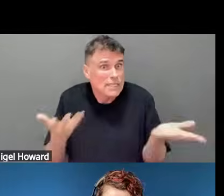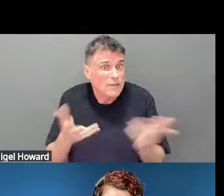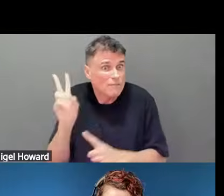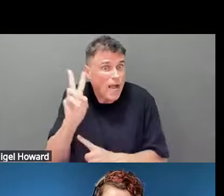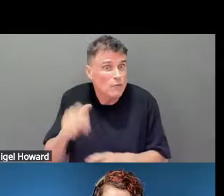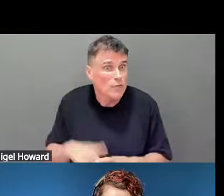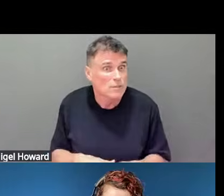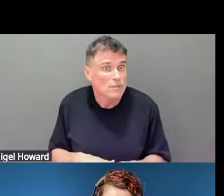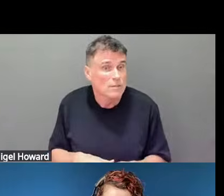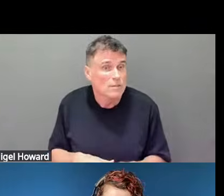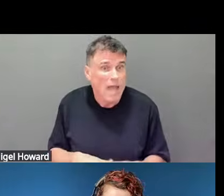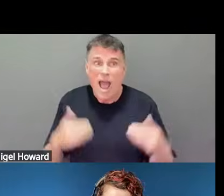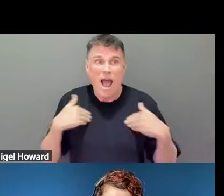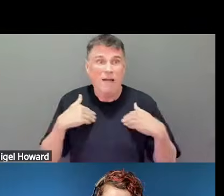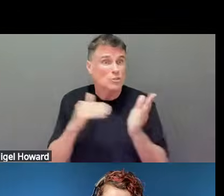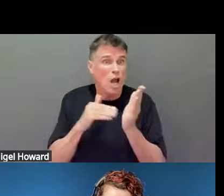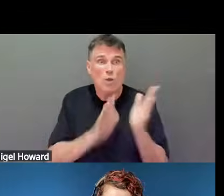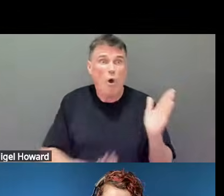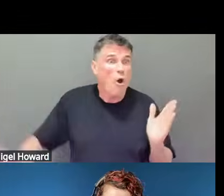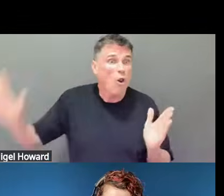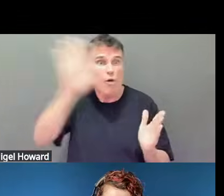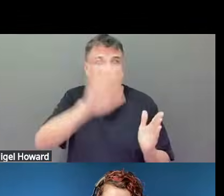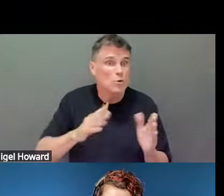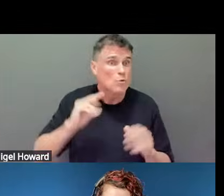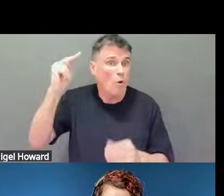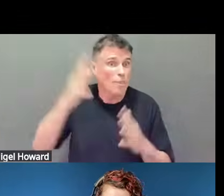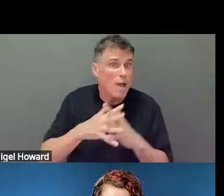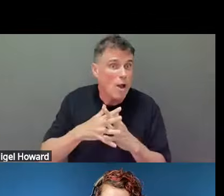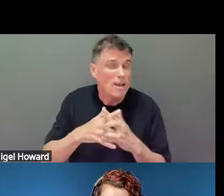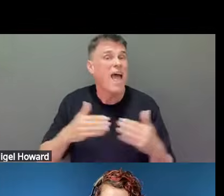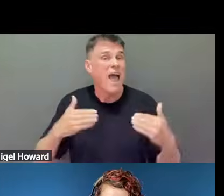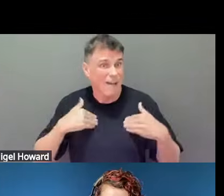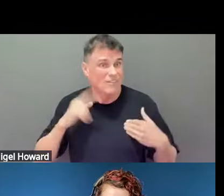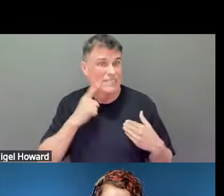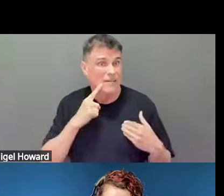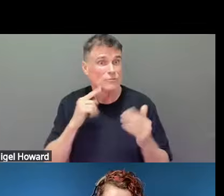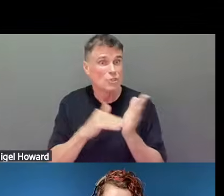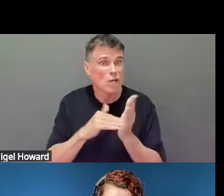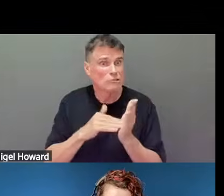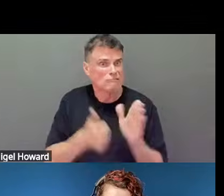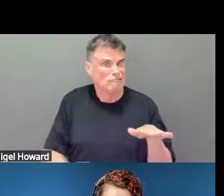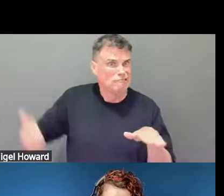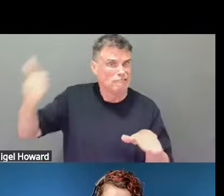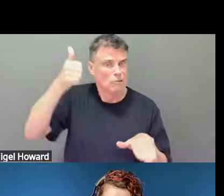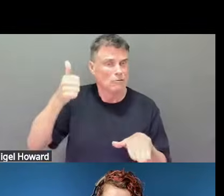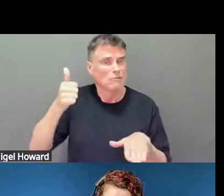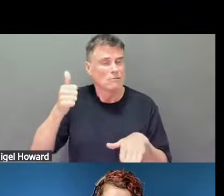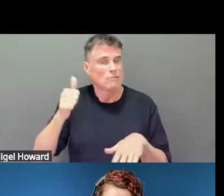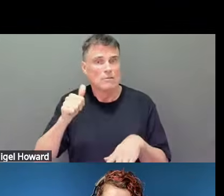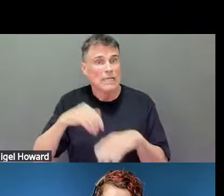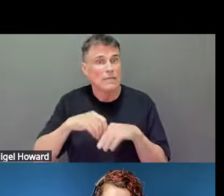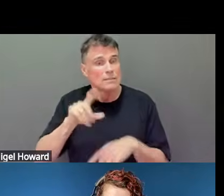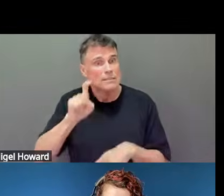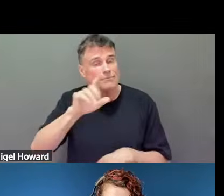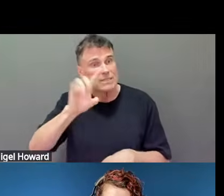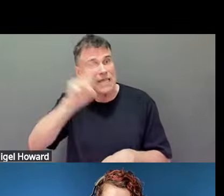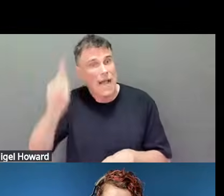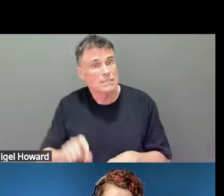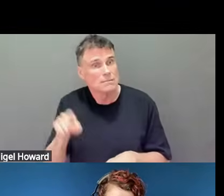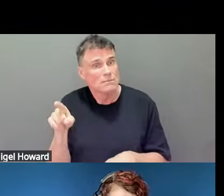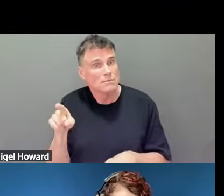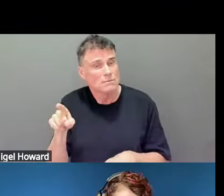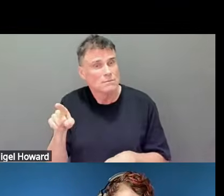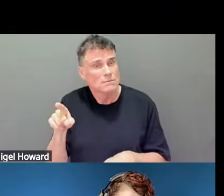doctor, every right to become a scientist. We have other deaf doctors. One of them lives in Vancouver. There are many deaf doctors and